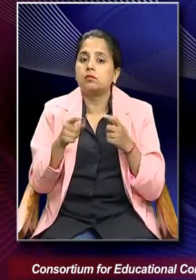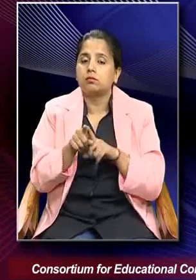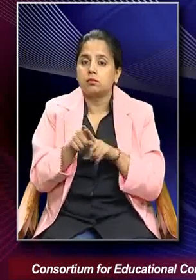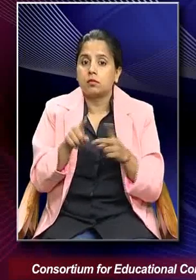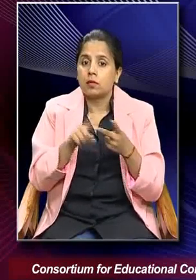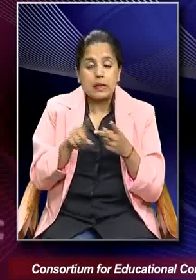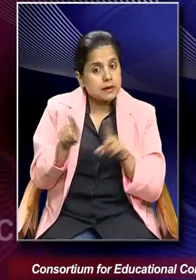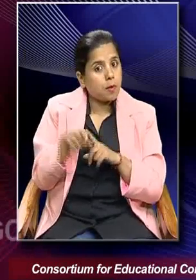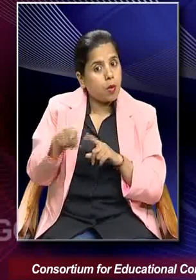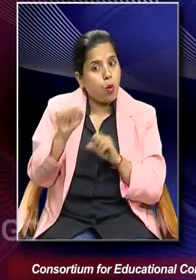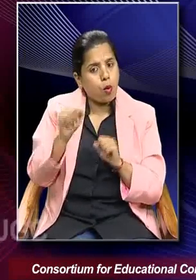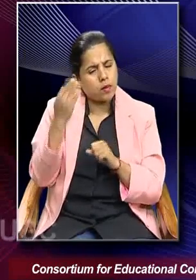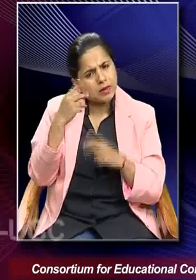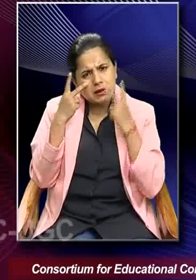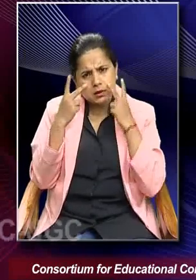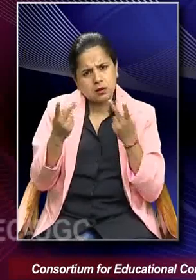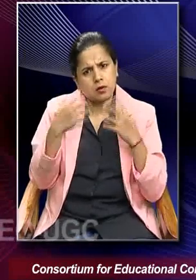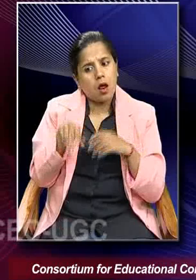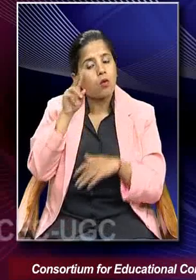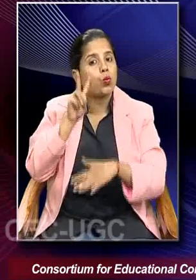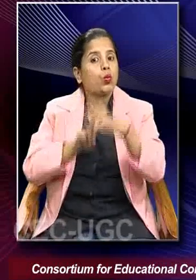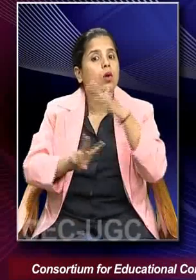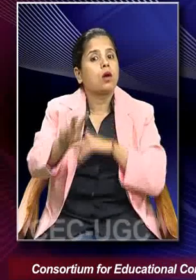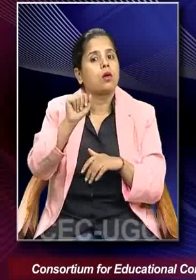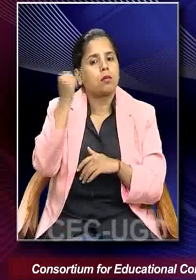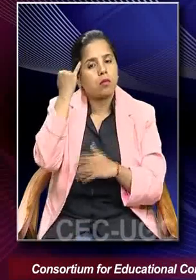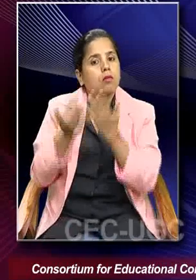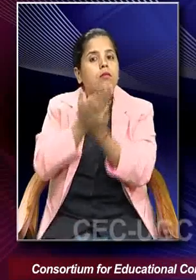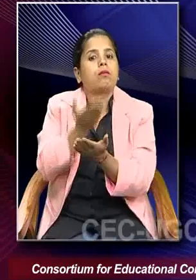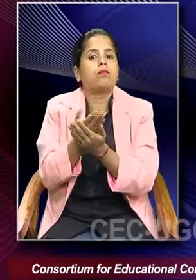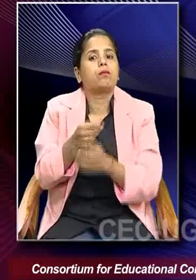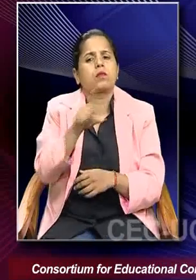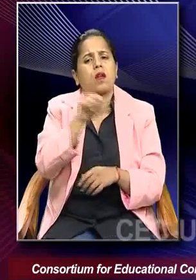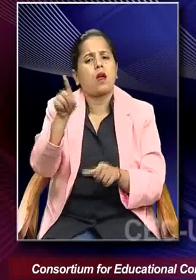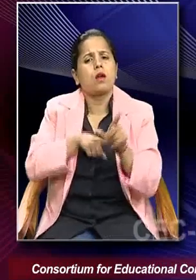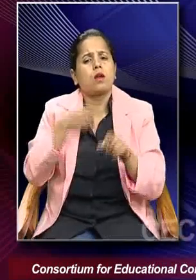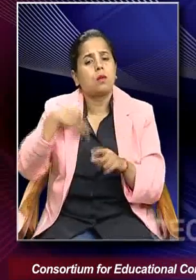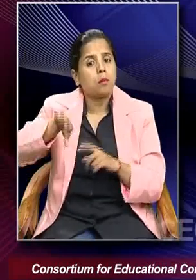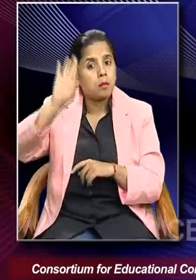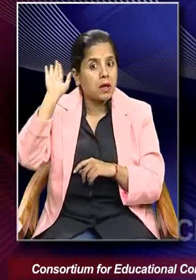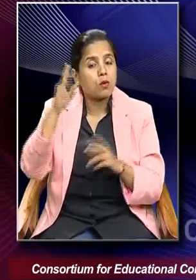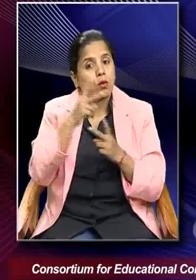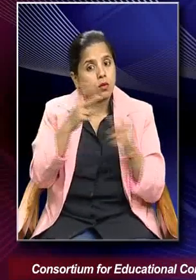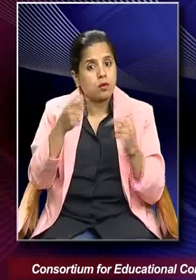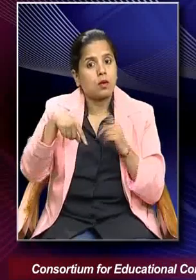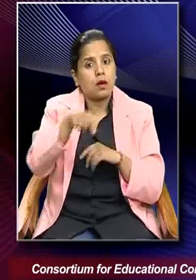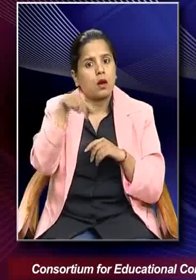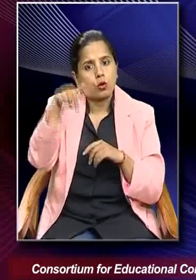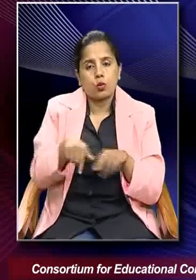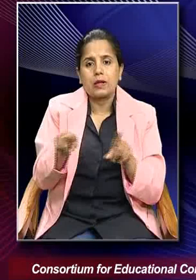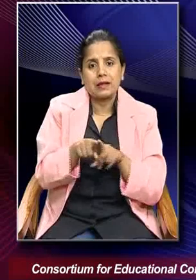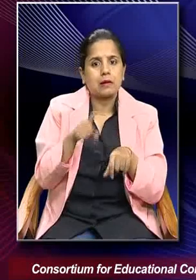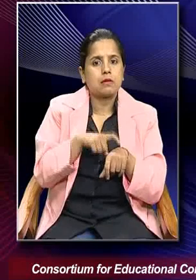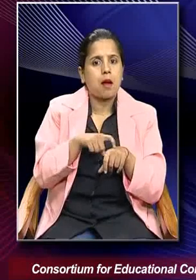it has a vision which was proposed 100 years behind the today's